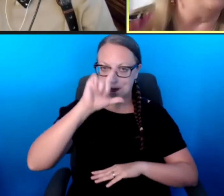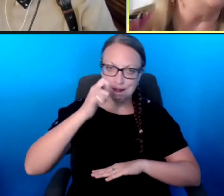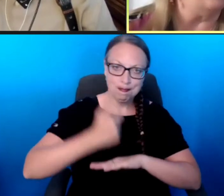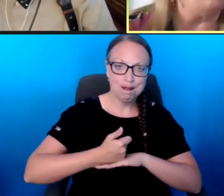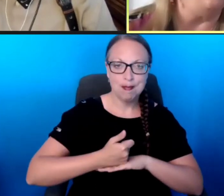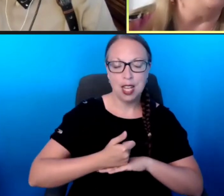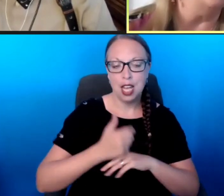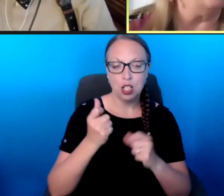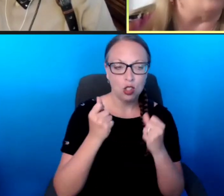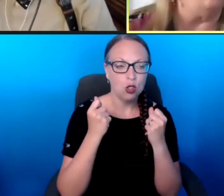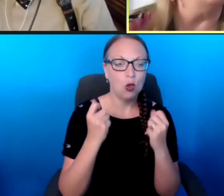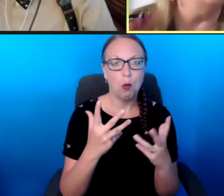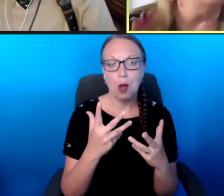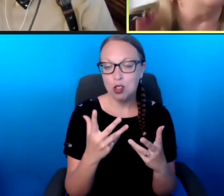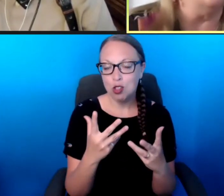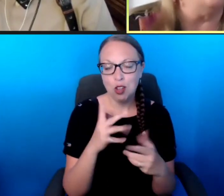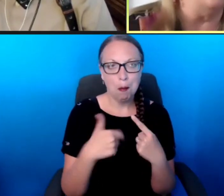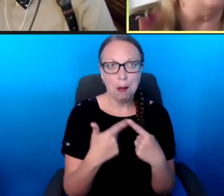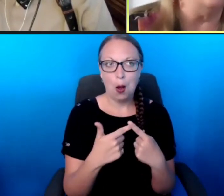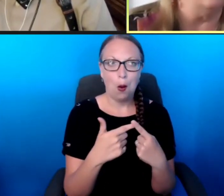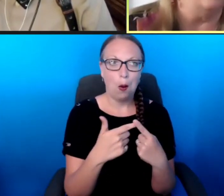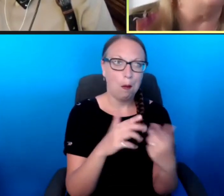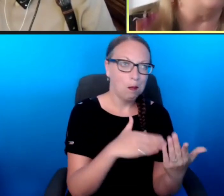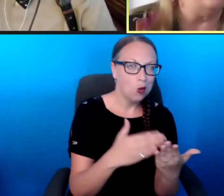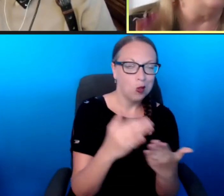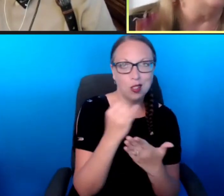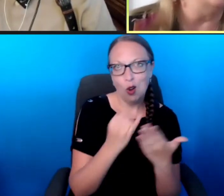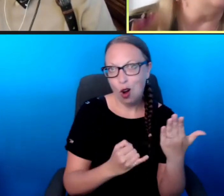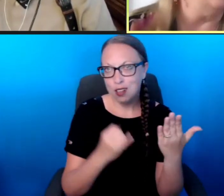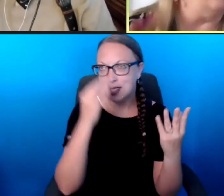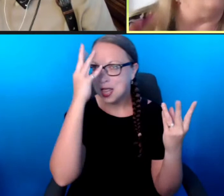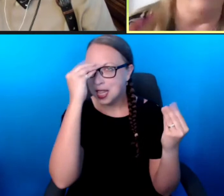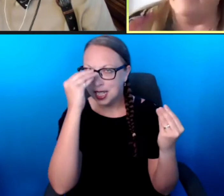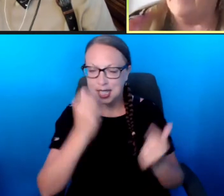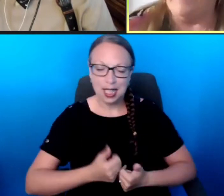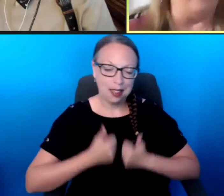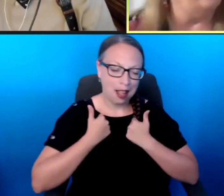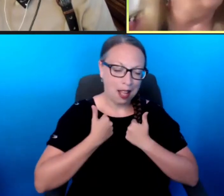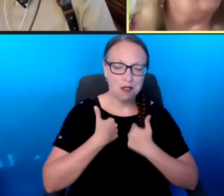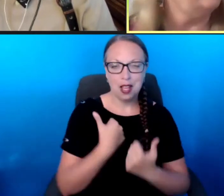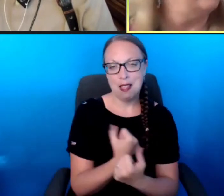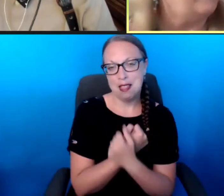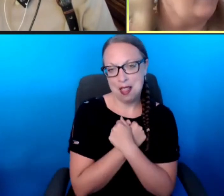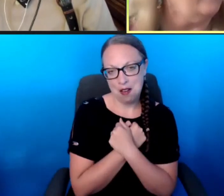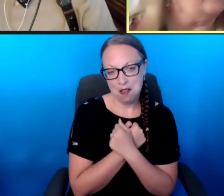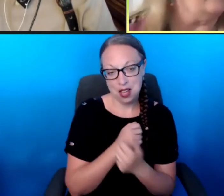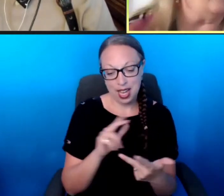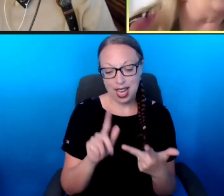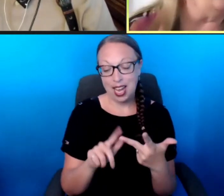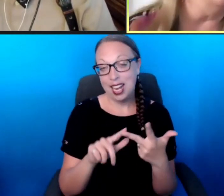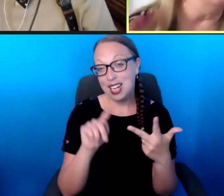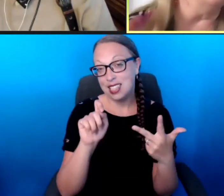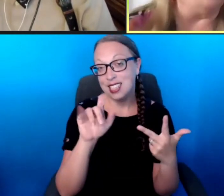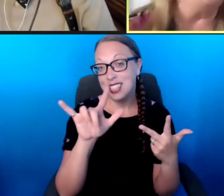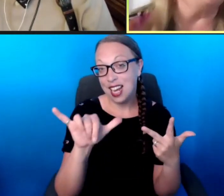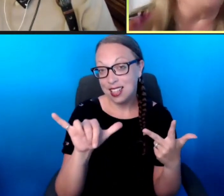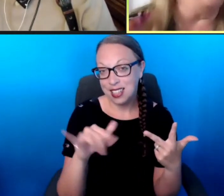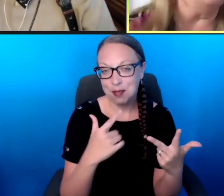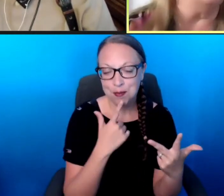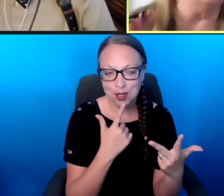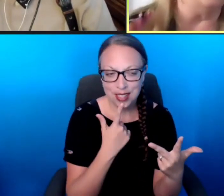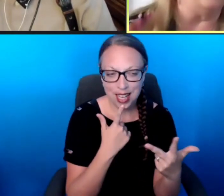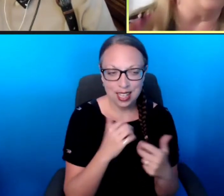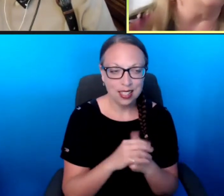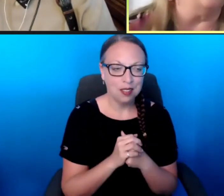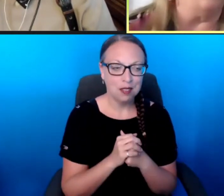so much about music, art, critical thinking, life, and unconditional love. And lastly, Tally, author and